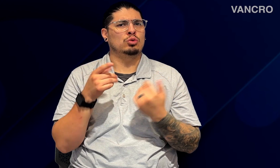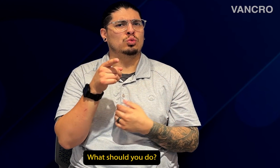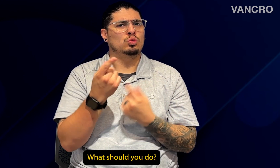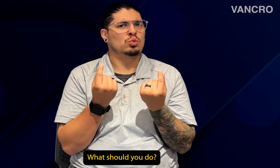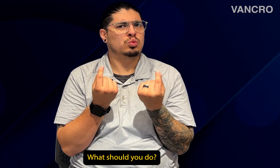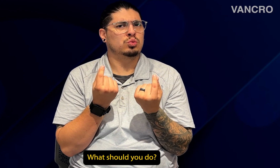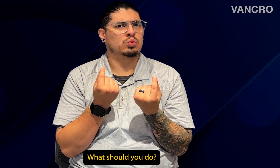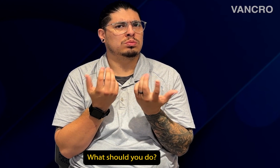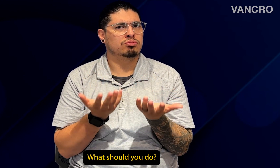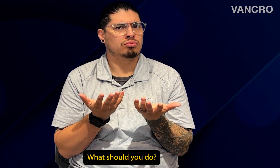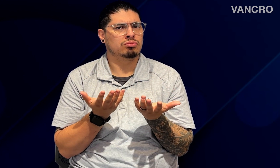What should you do?